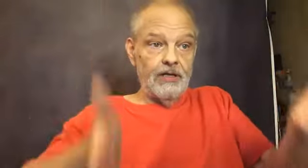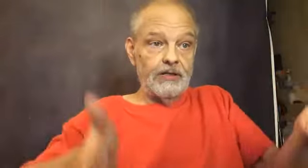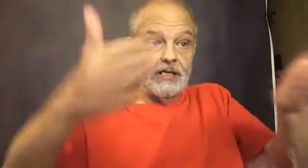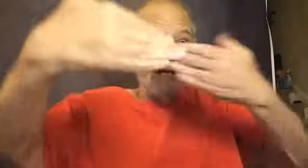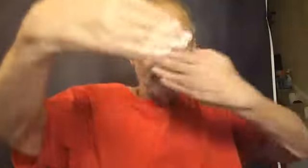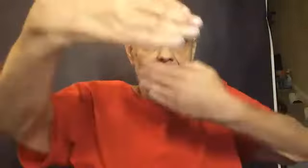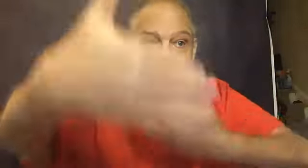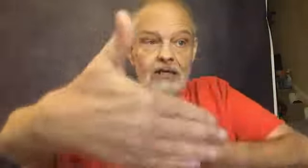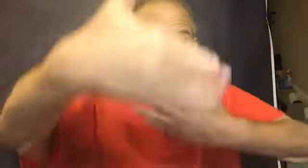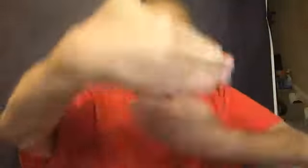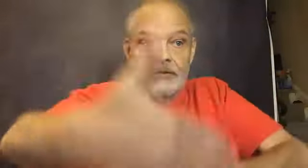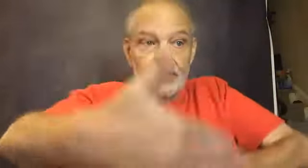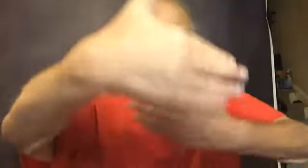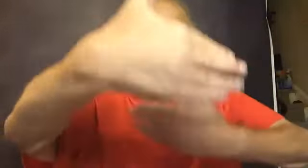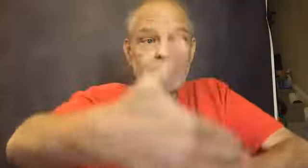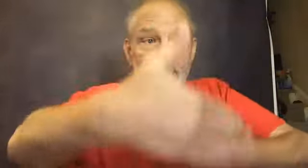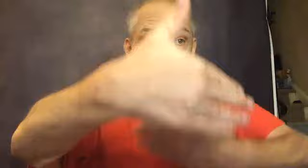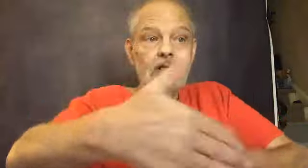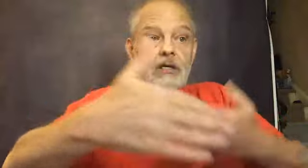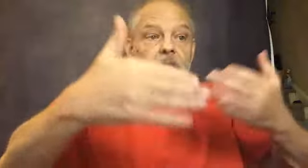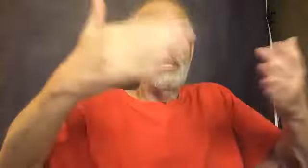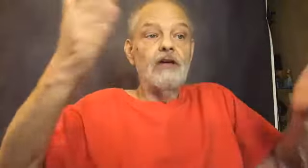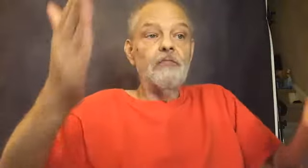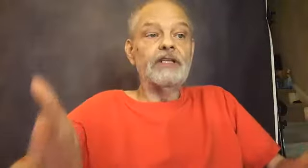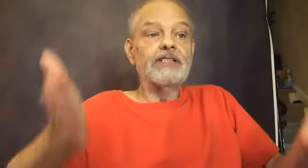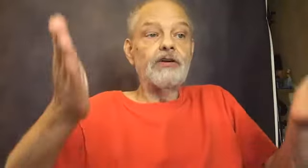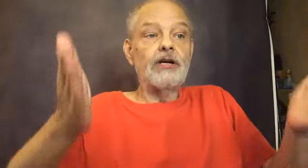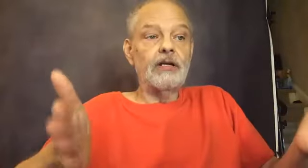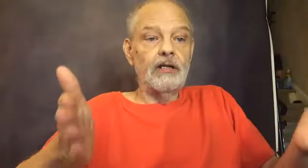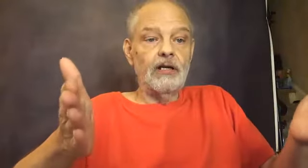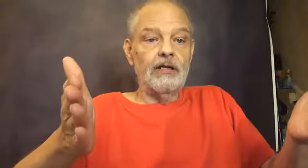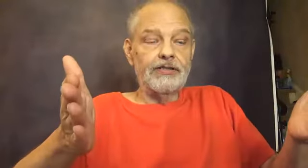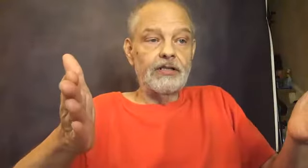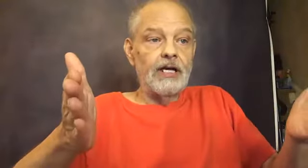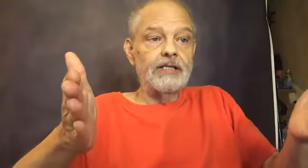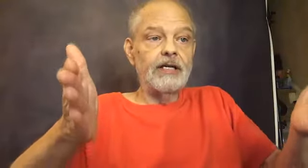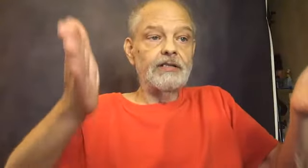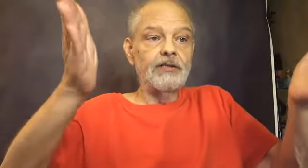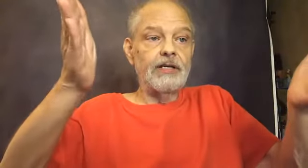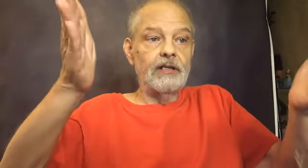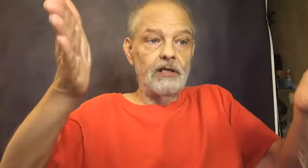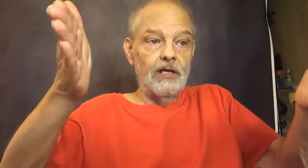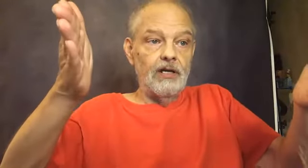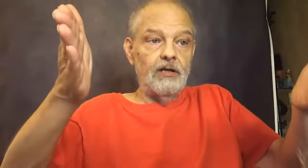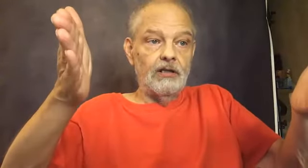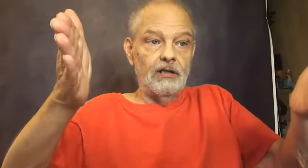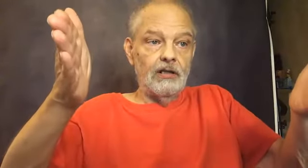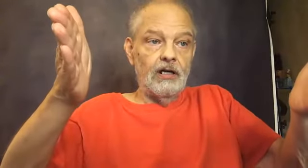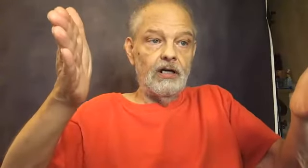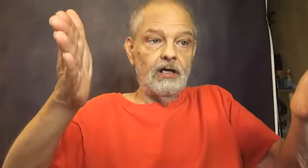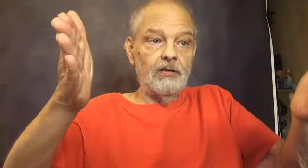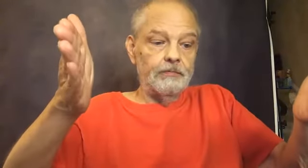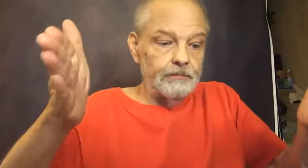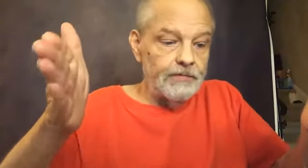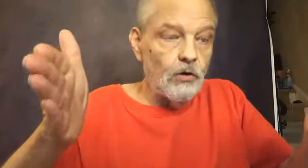this and end up with this. But they started initializing it, so they So